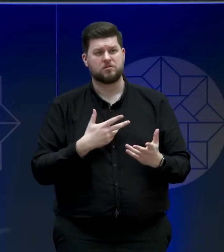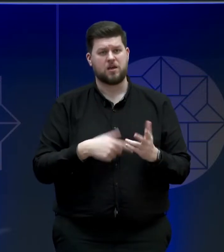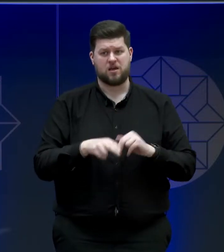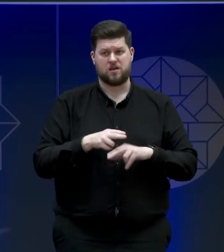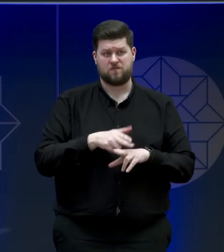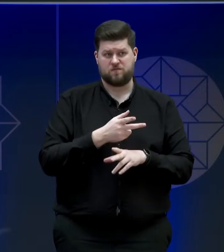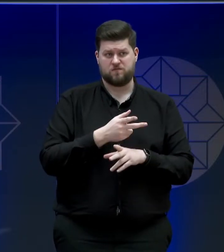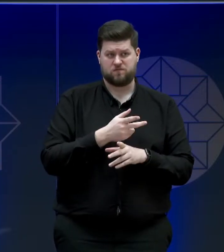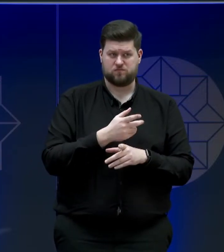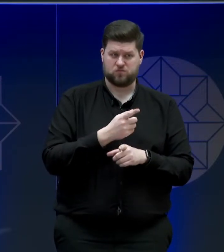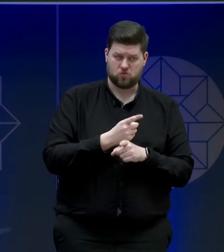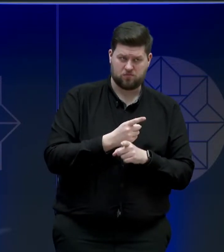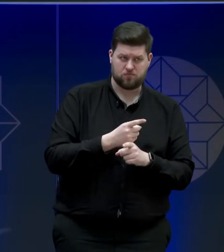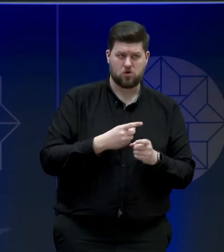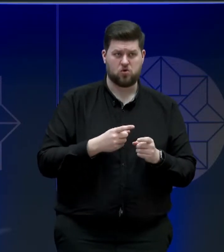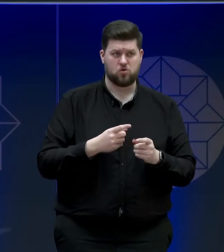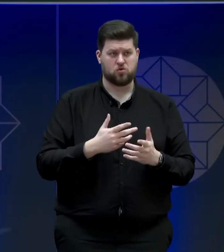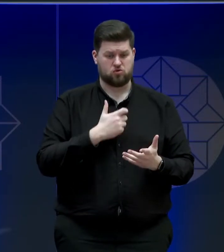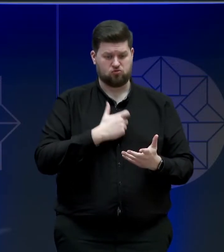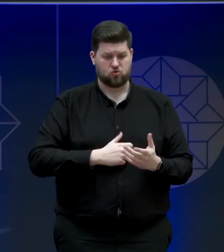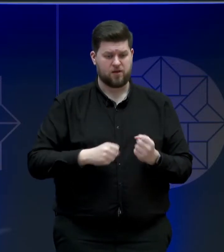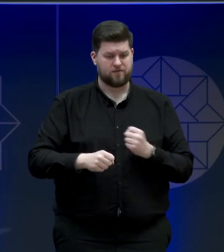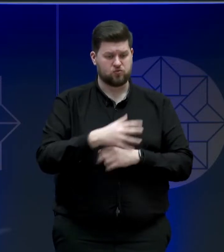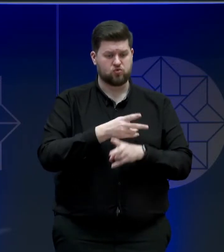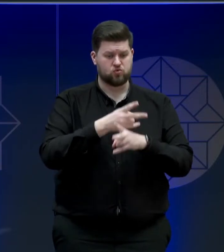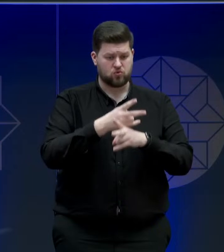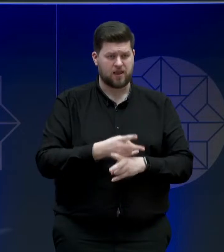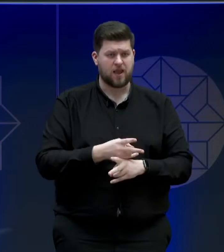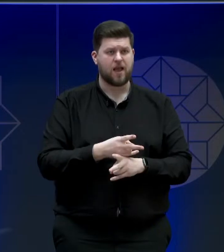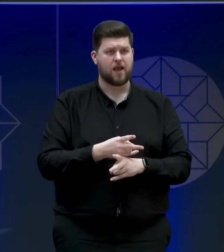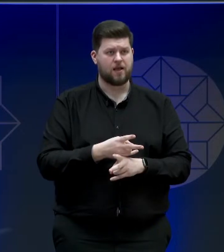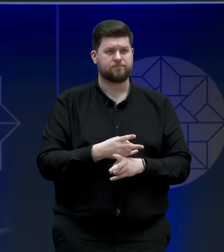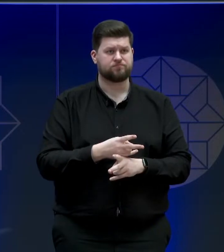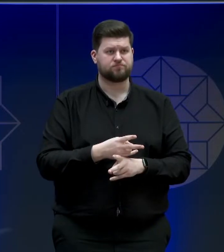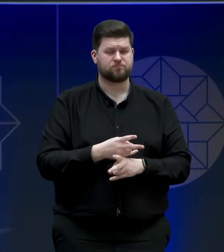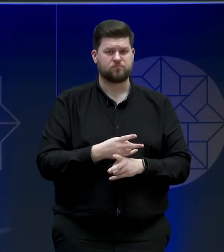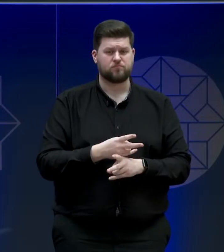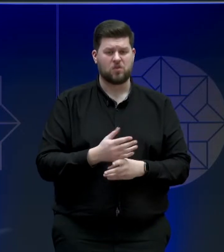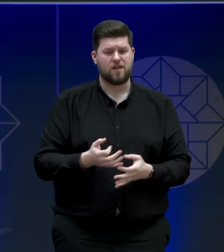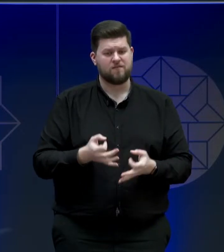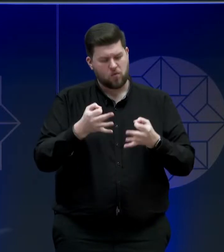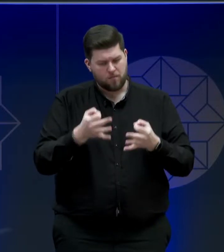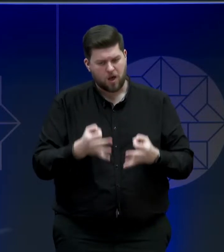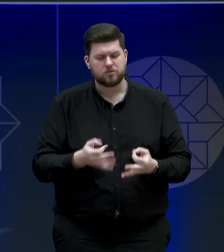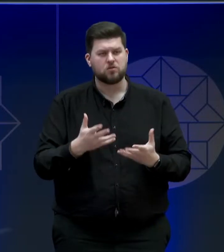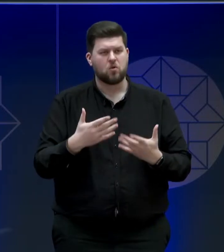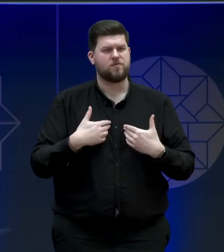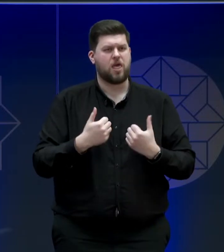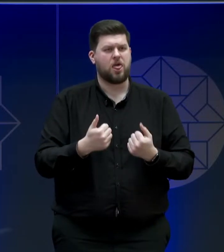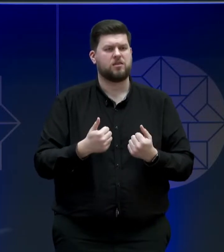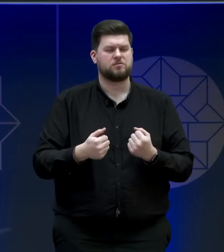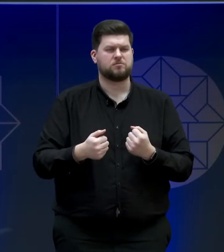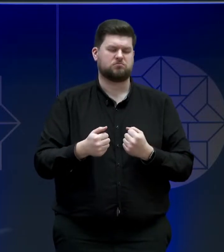in relation to let me call it the formality of the health service,